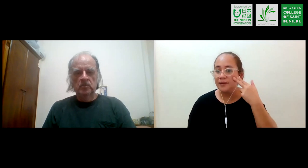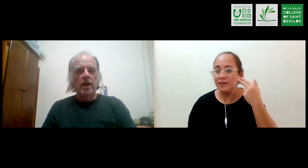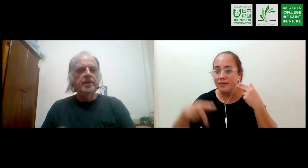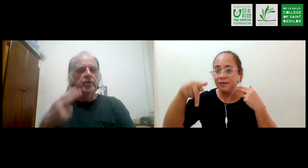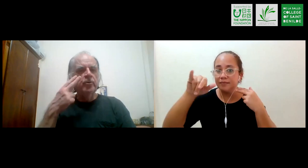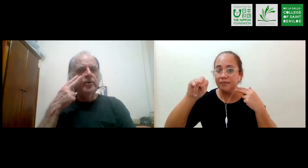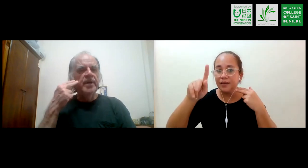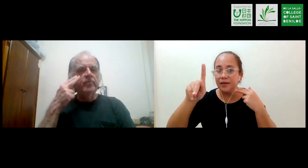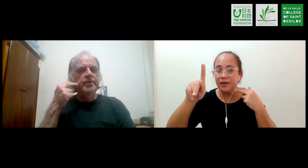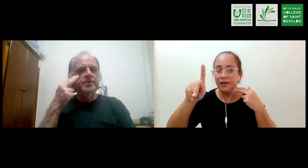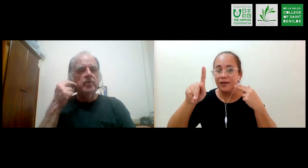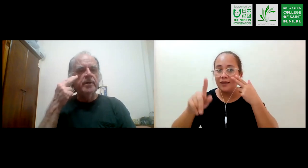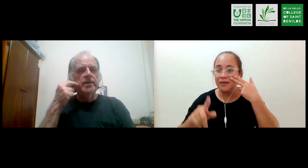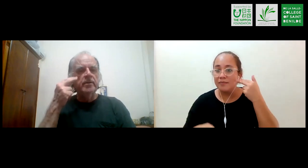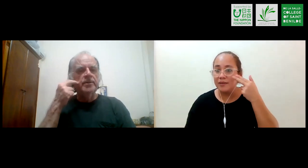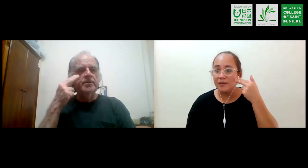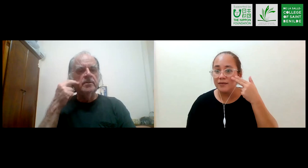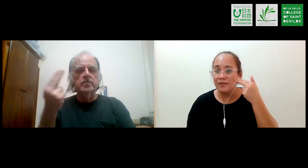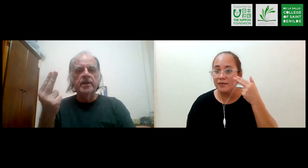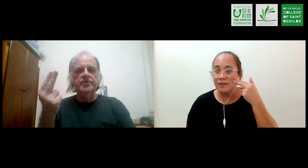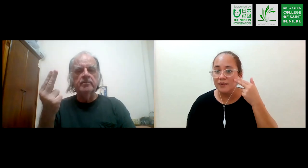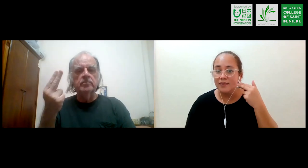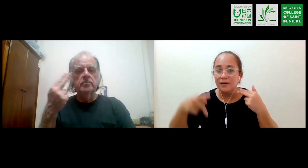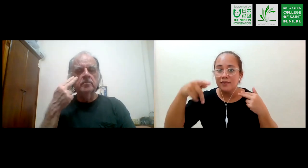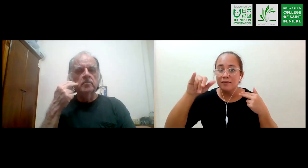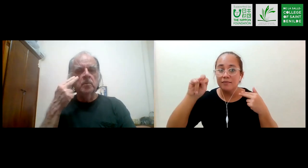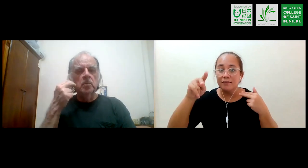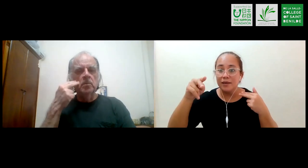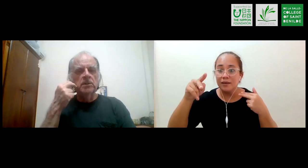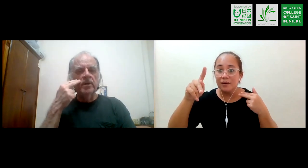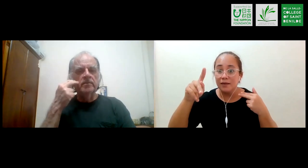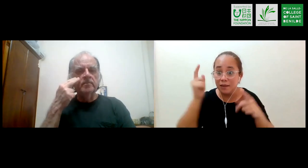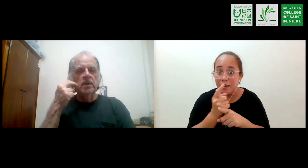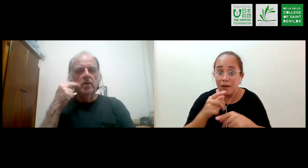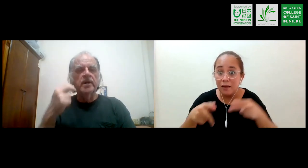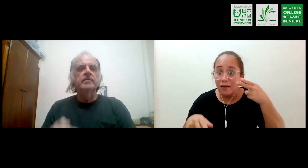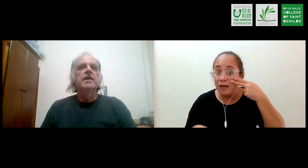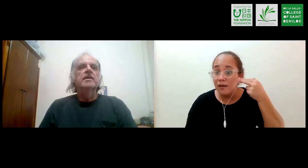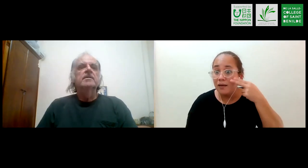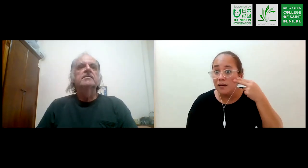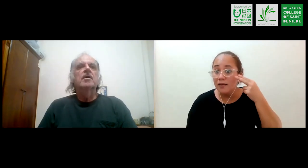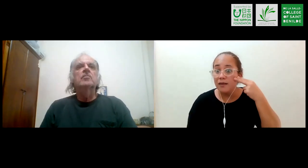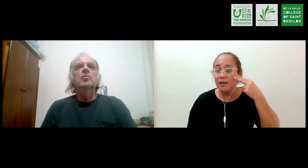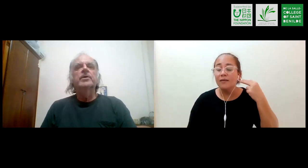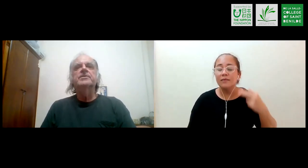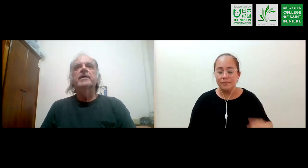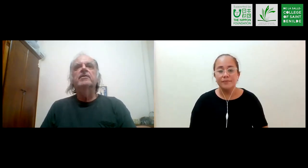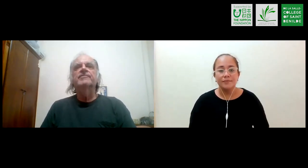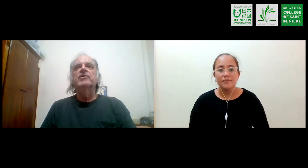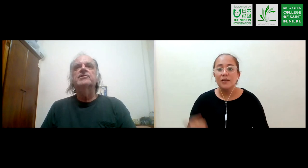I think you're doing pink with this handshake. Is that right? Yeah. Yeah. Okay. So which sign goes first,